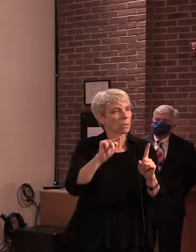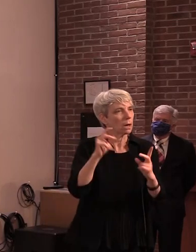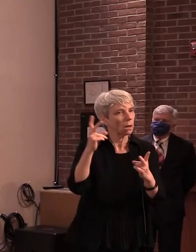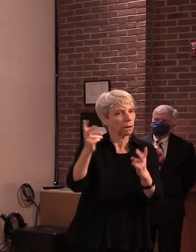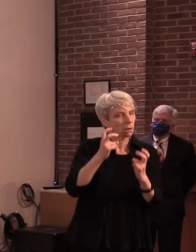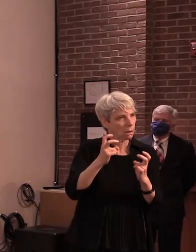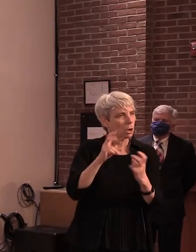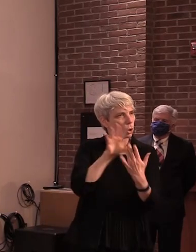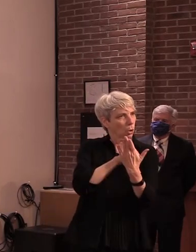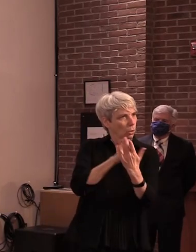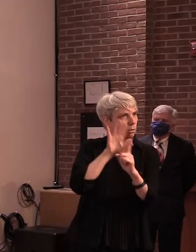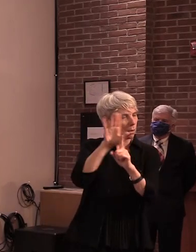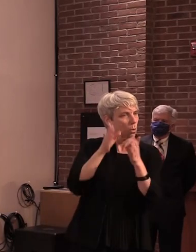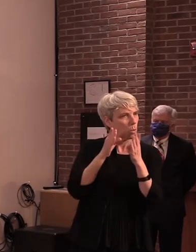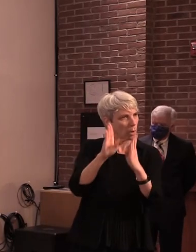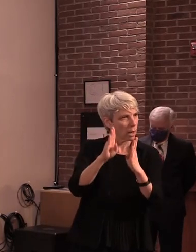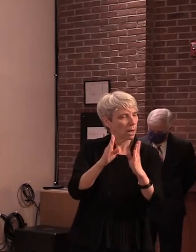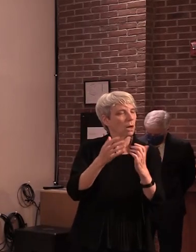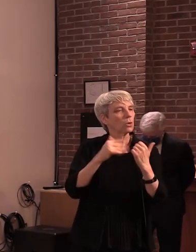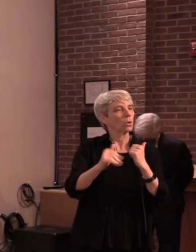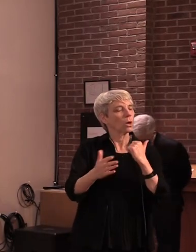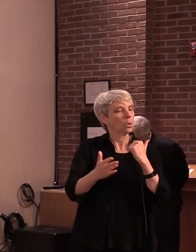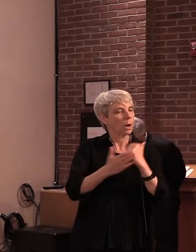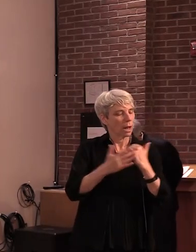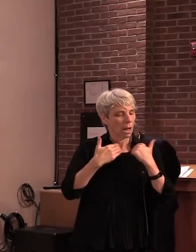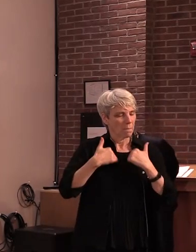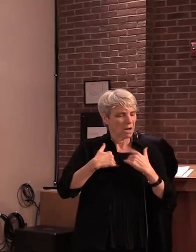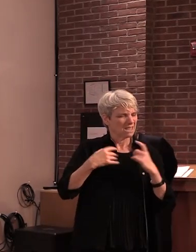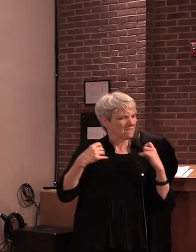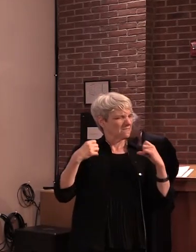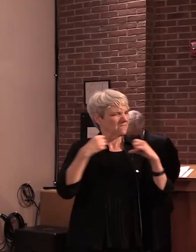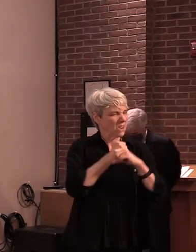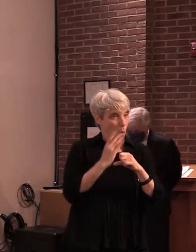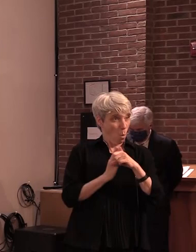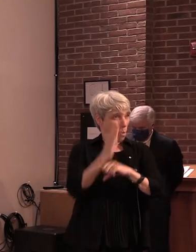to interfere with that inflammatory cascade and